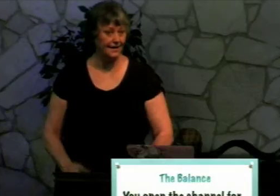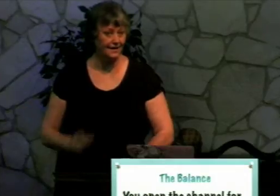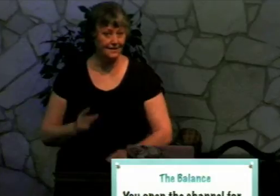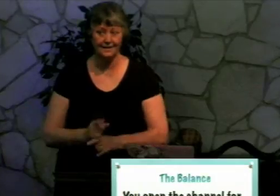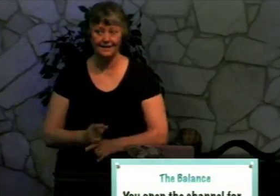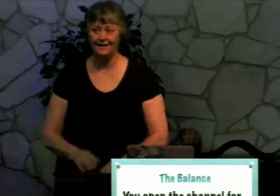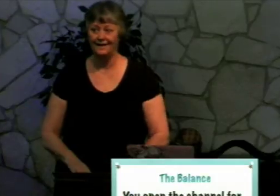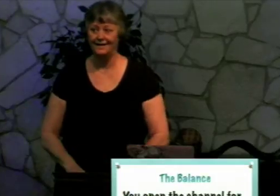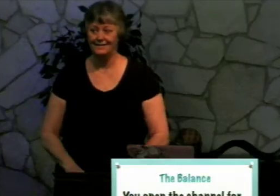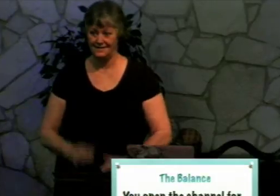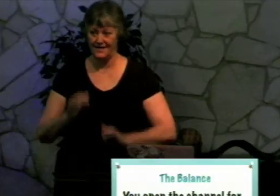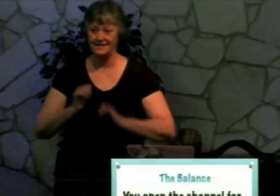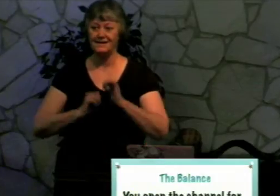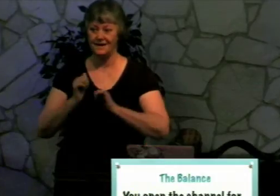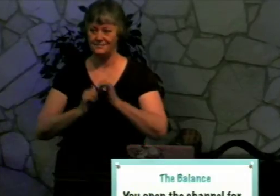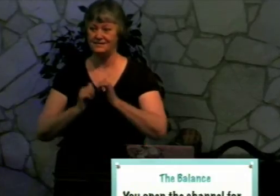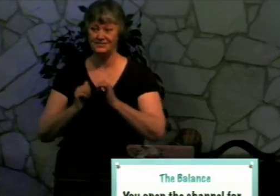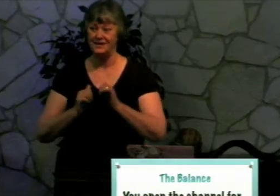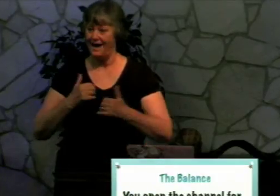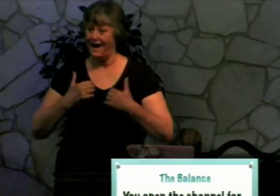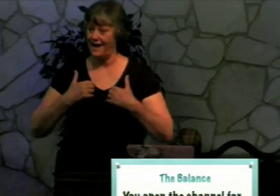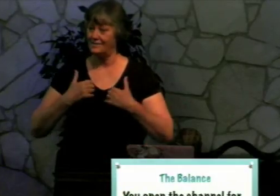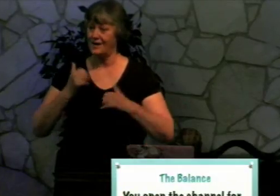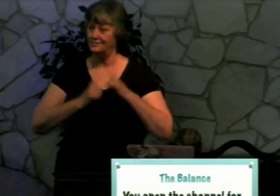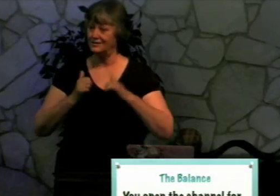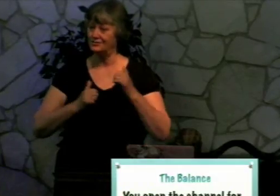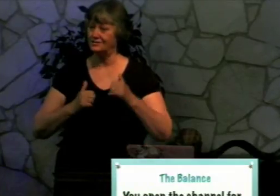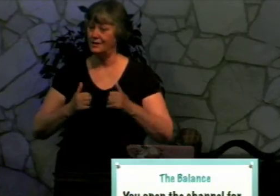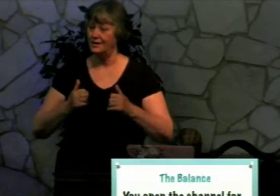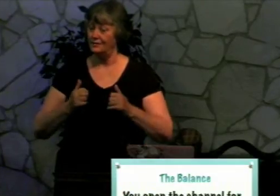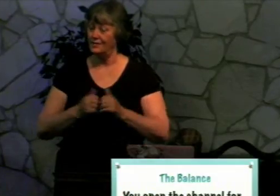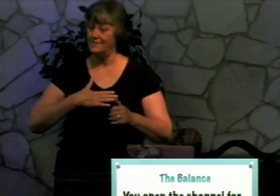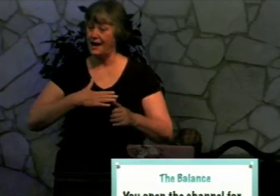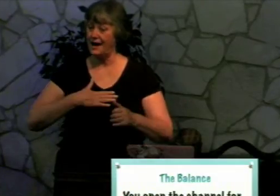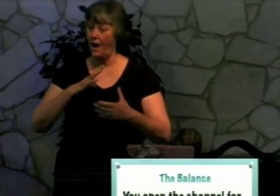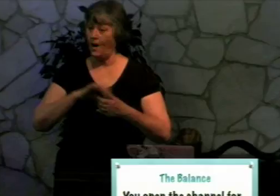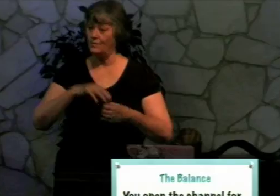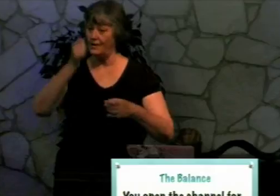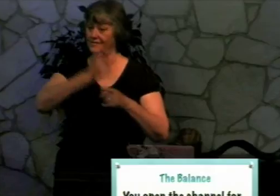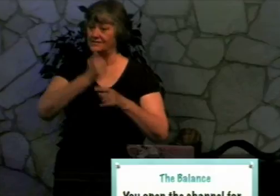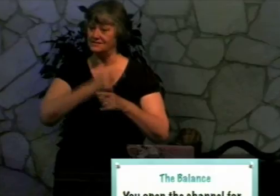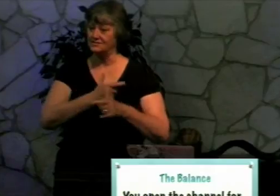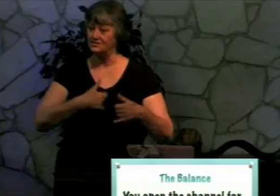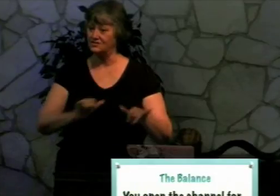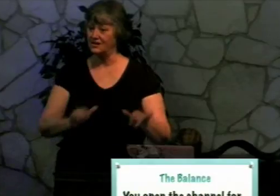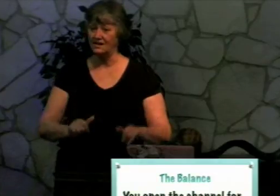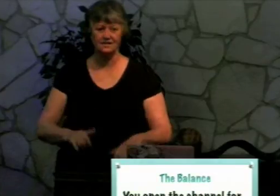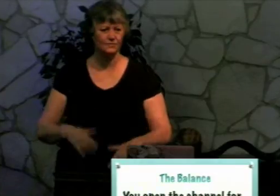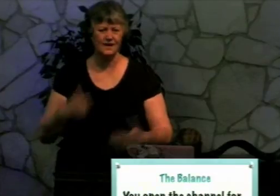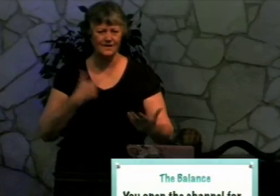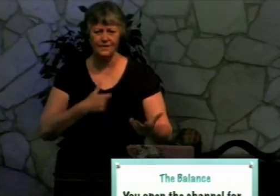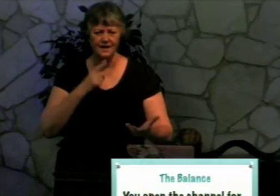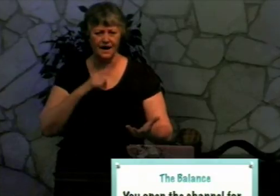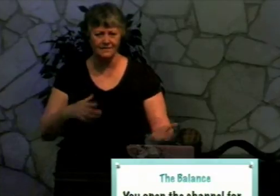Right? See, that's that competition. I have competition with my own brother and sister still, and we are